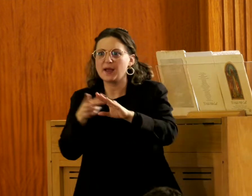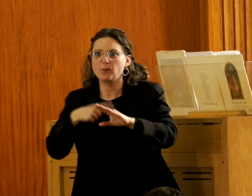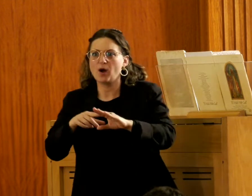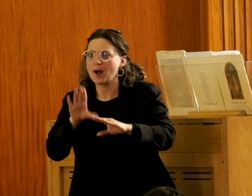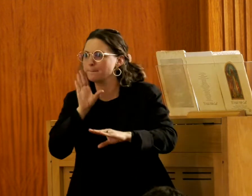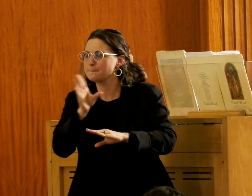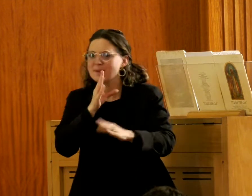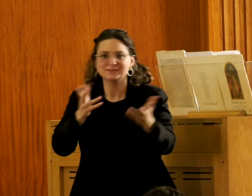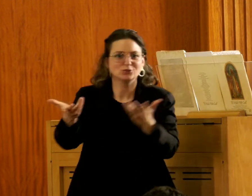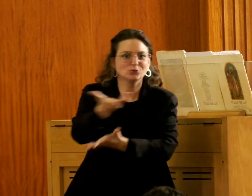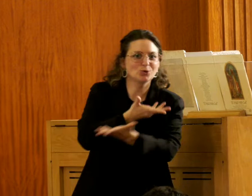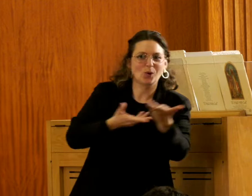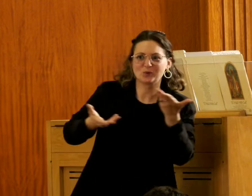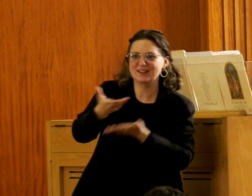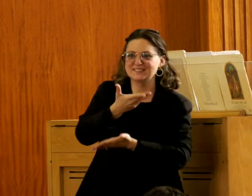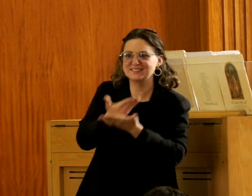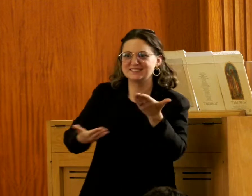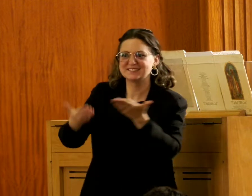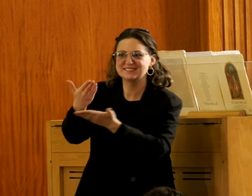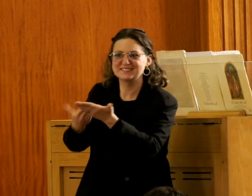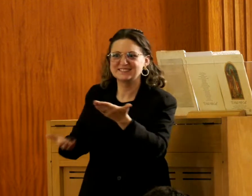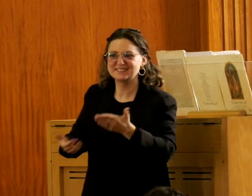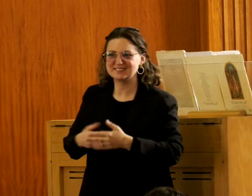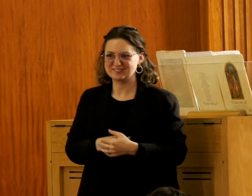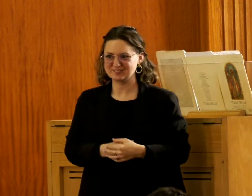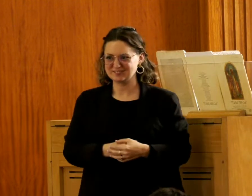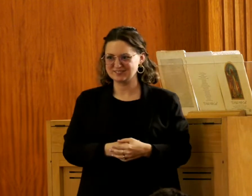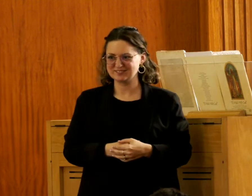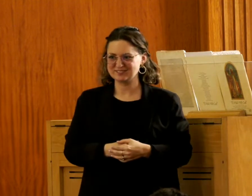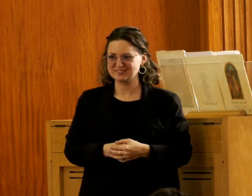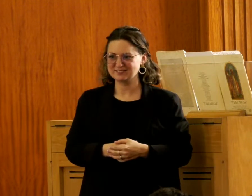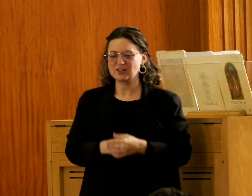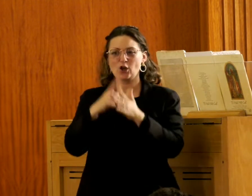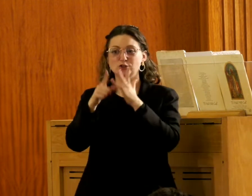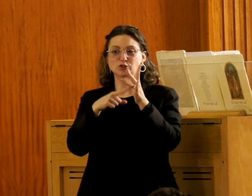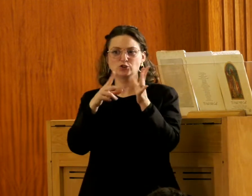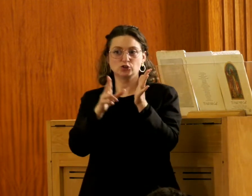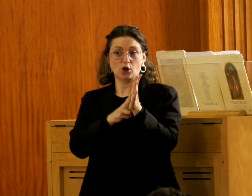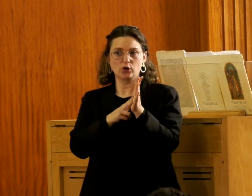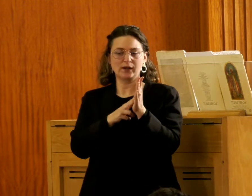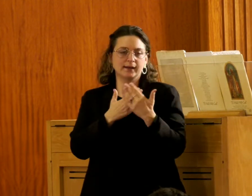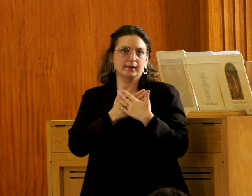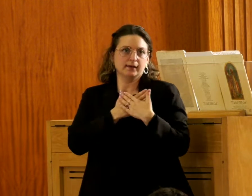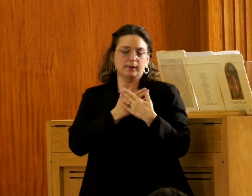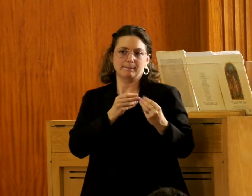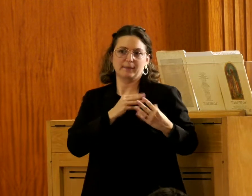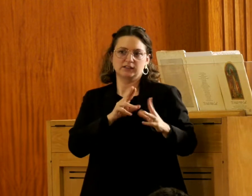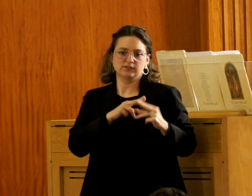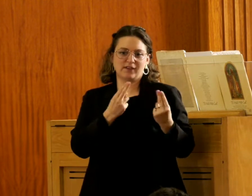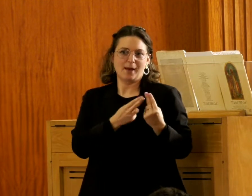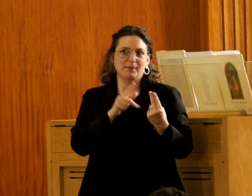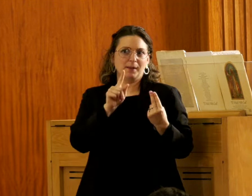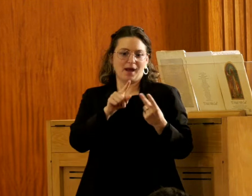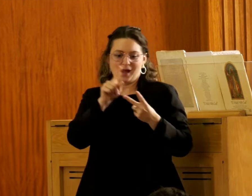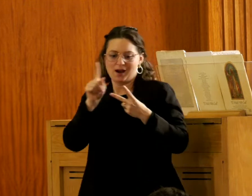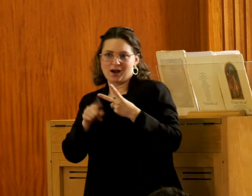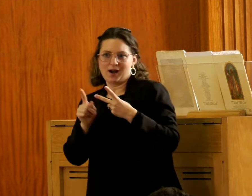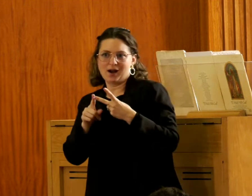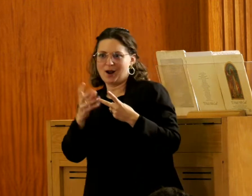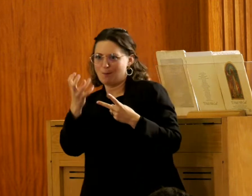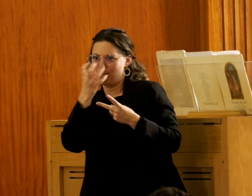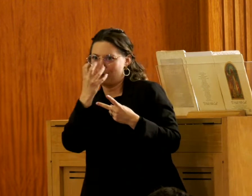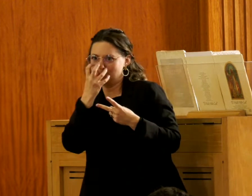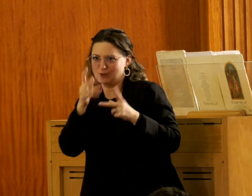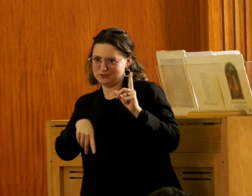missed anything. After family, Joan's strongest passion was reserved for her beloved bulldogs. Yeah,